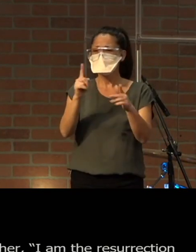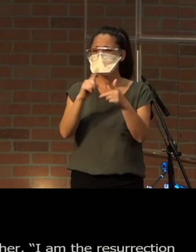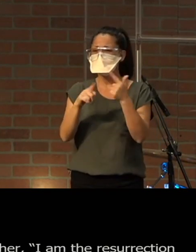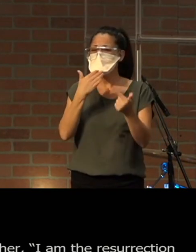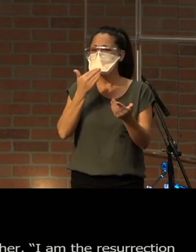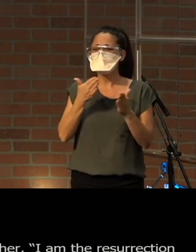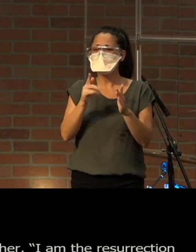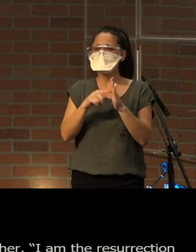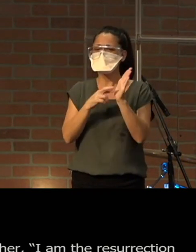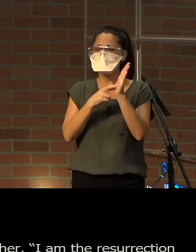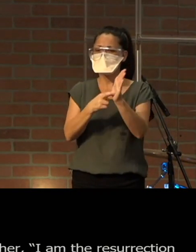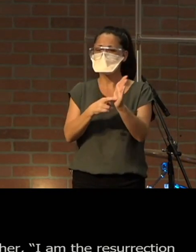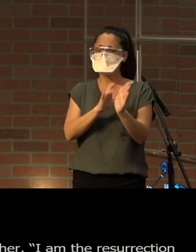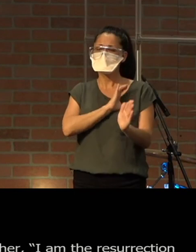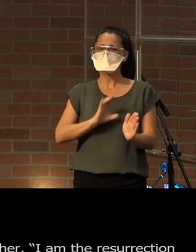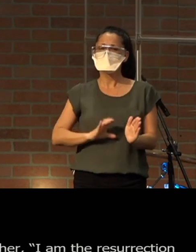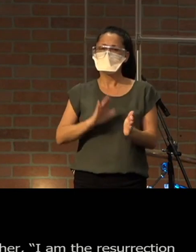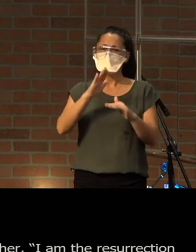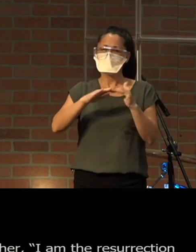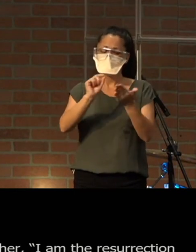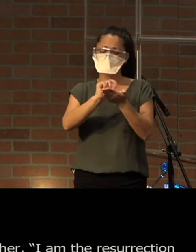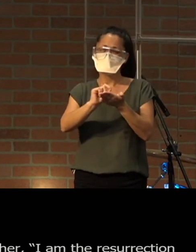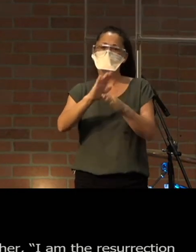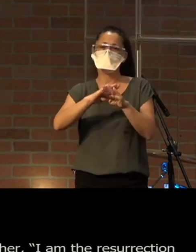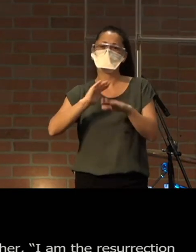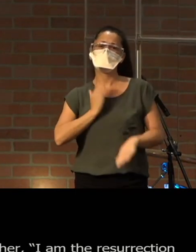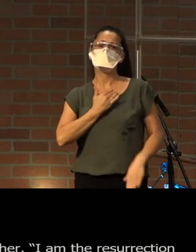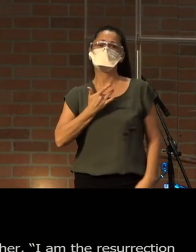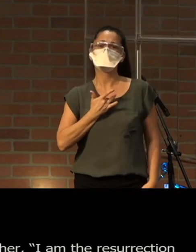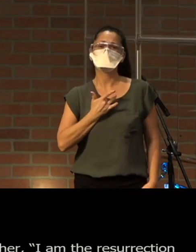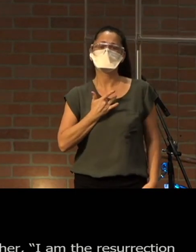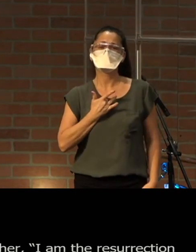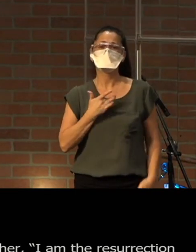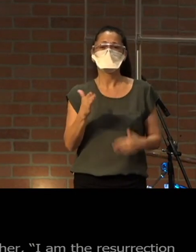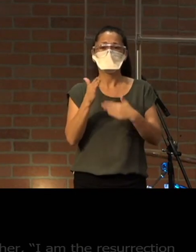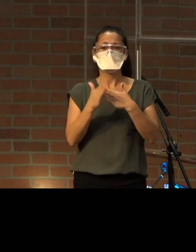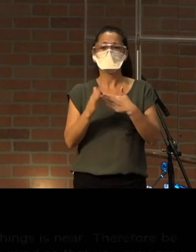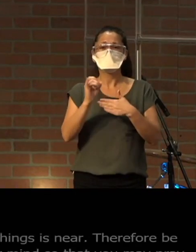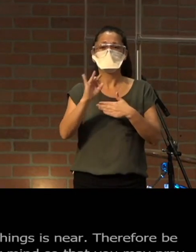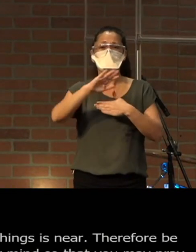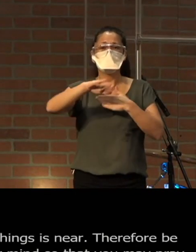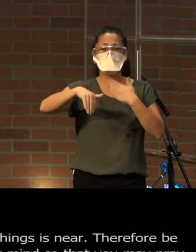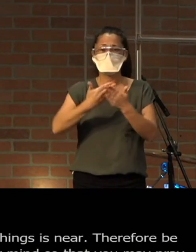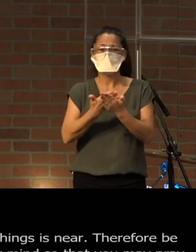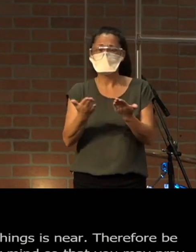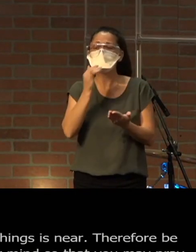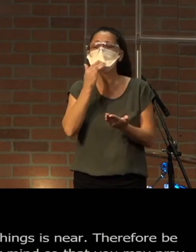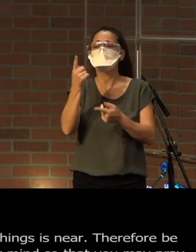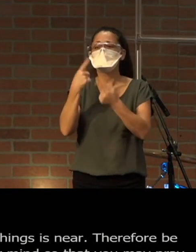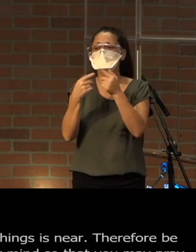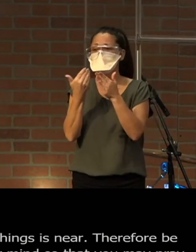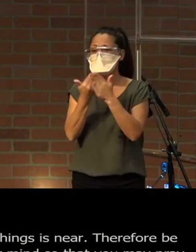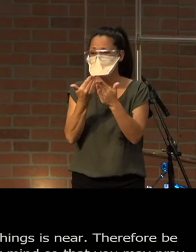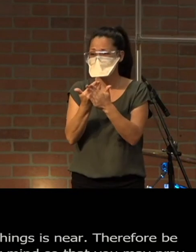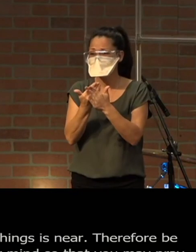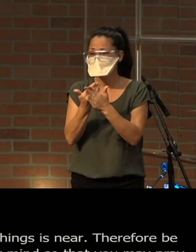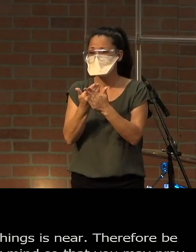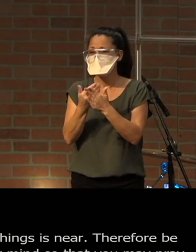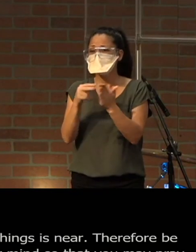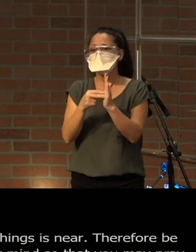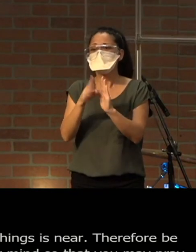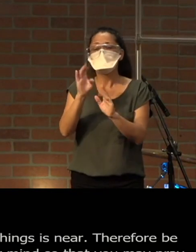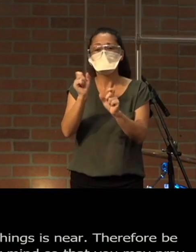Christ than to write this passage on our hearts? "The end of all things is near. Therefore,